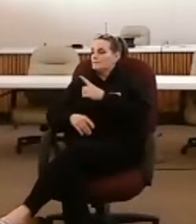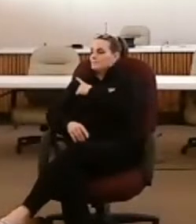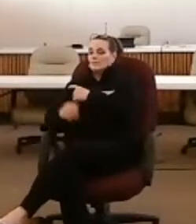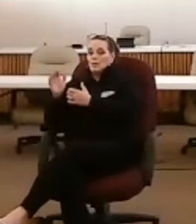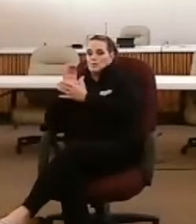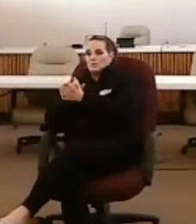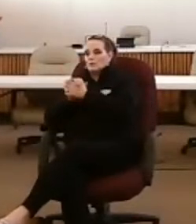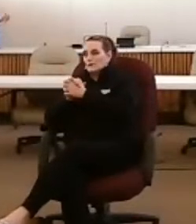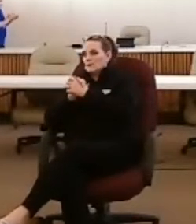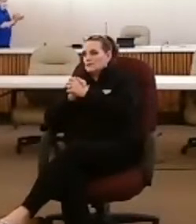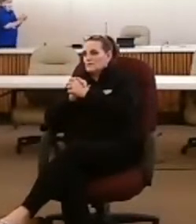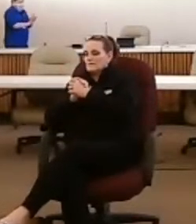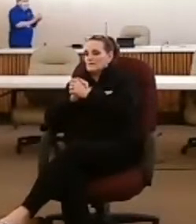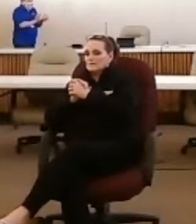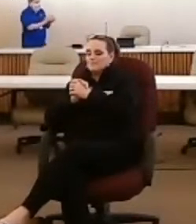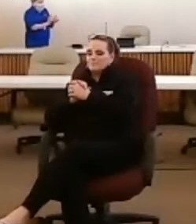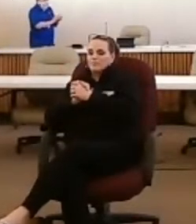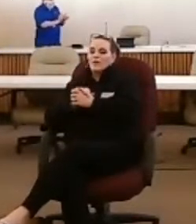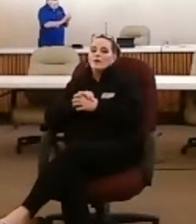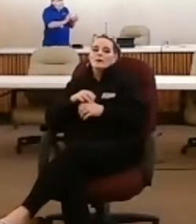Congratulations.